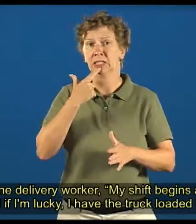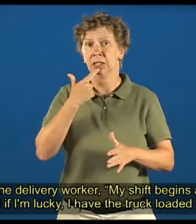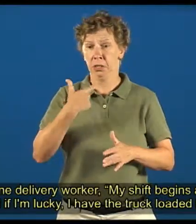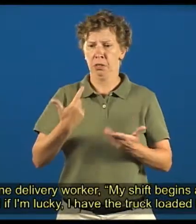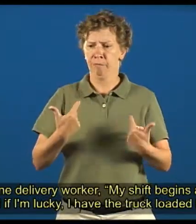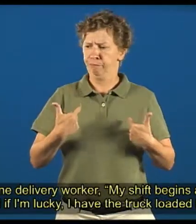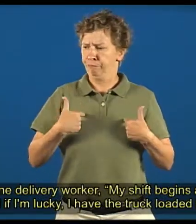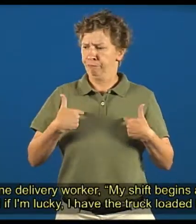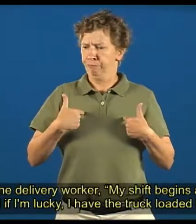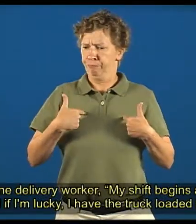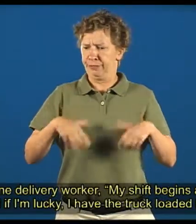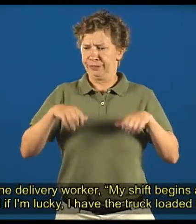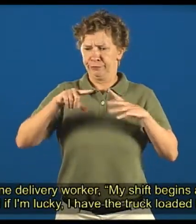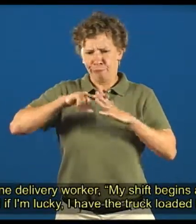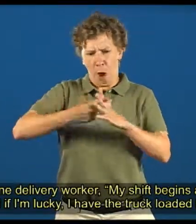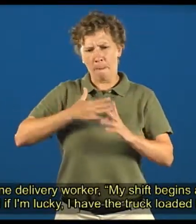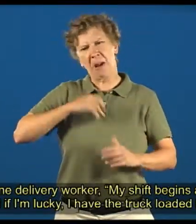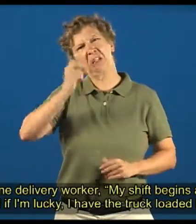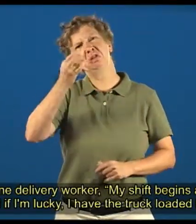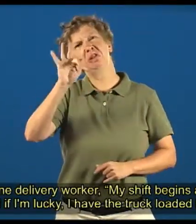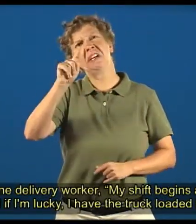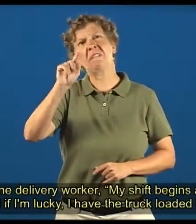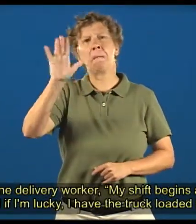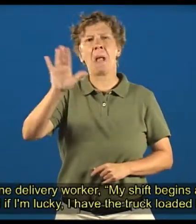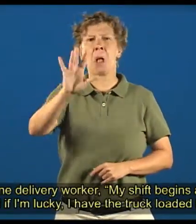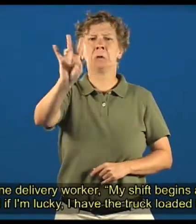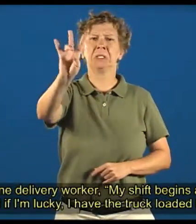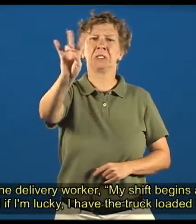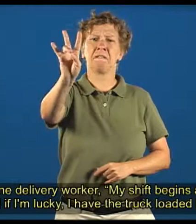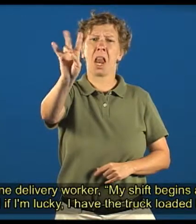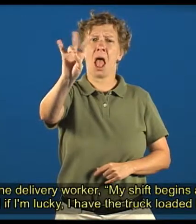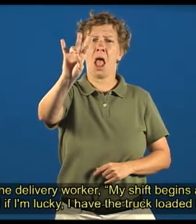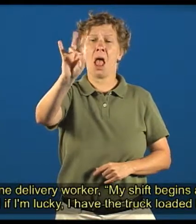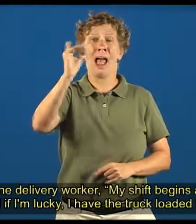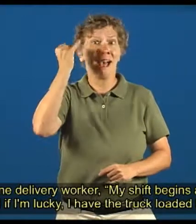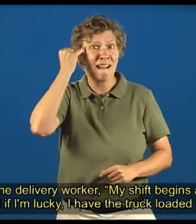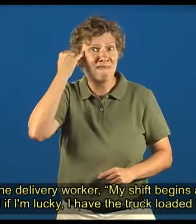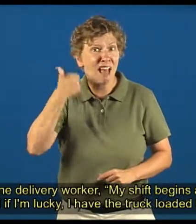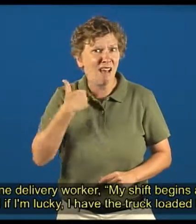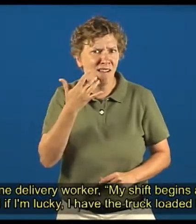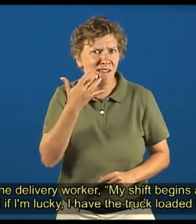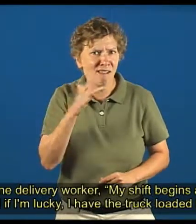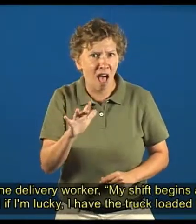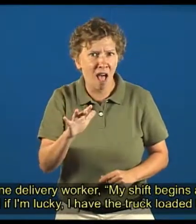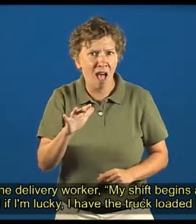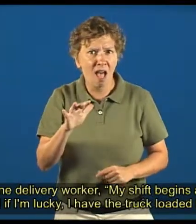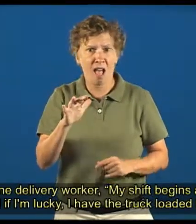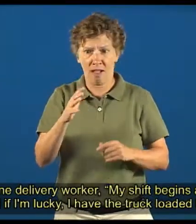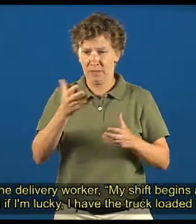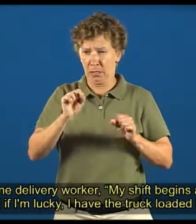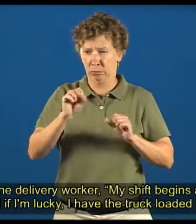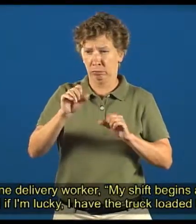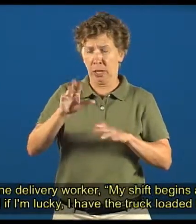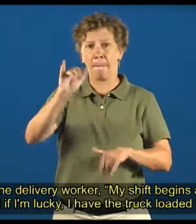Said one delivery worker, "My shift begins at 7 a.m., and if I'm lucky, I have the truck loaded